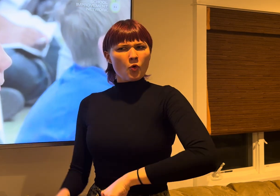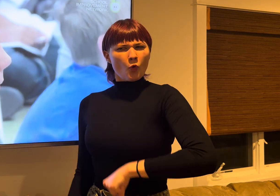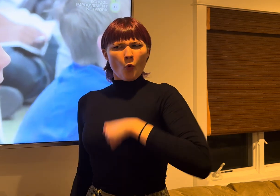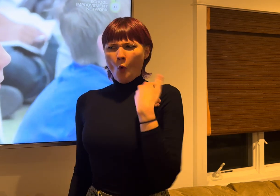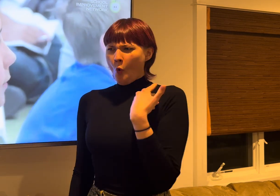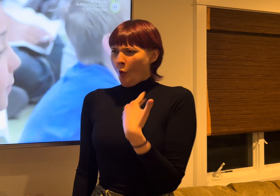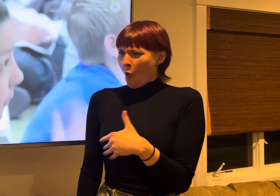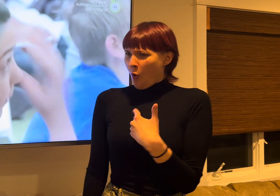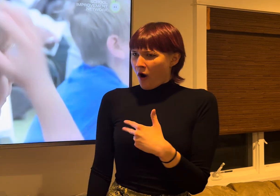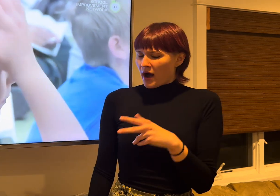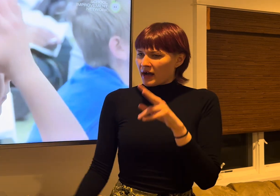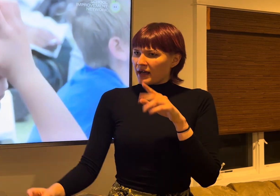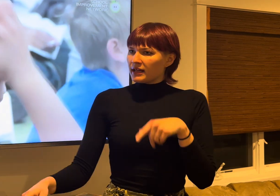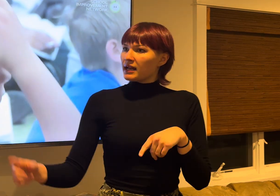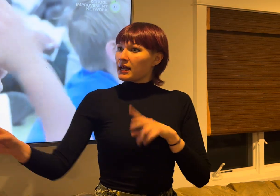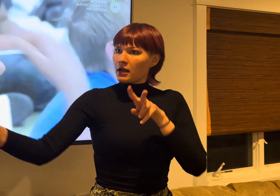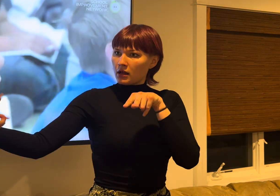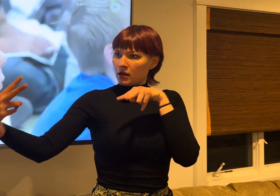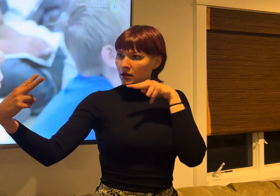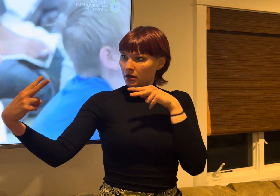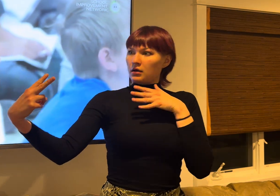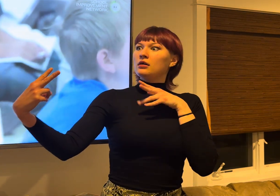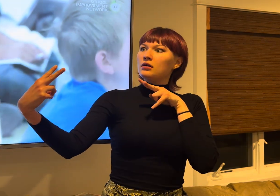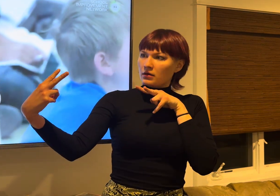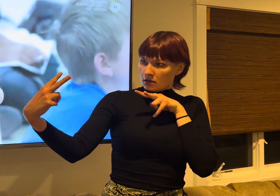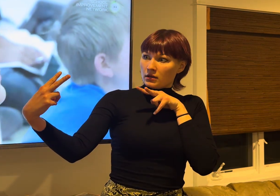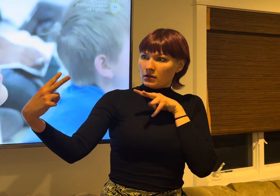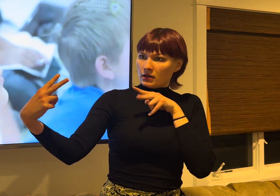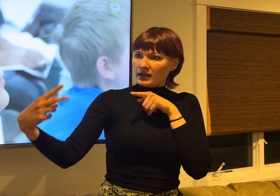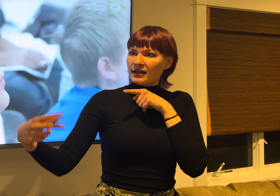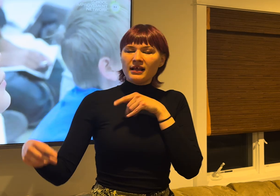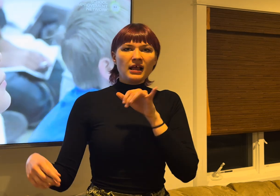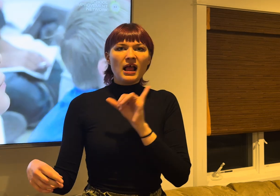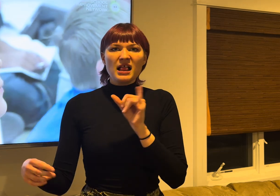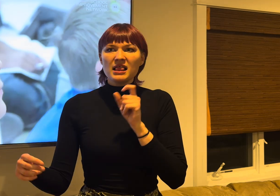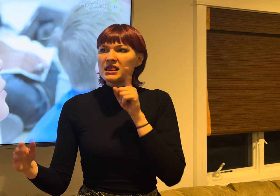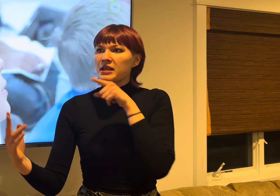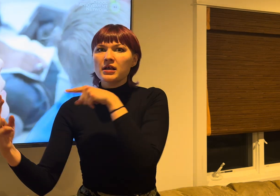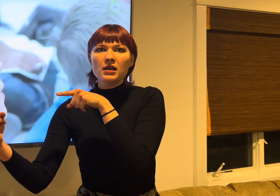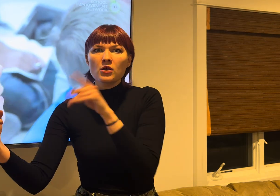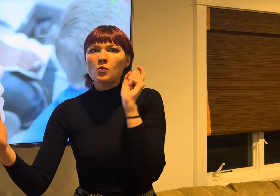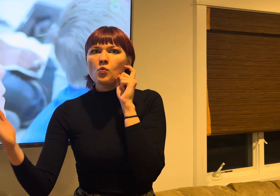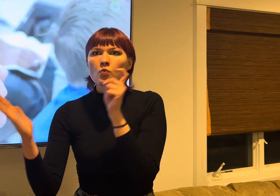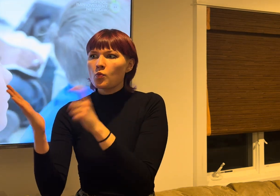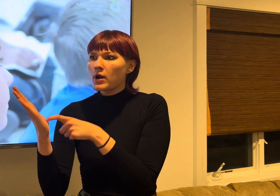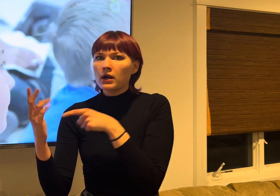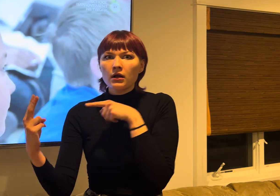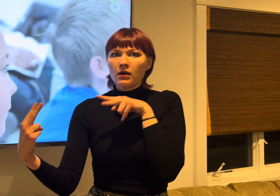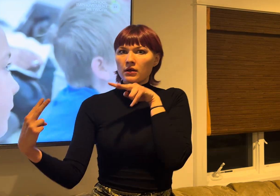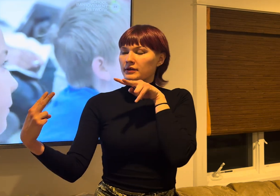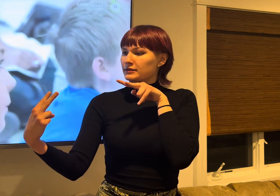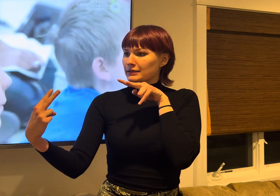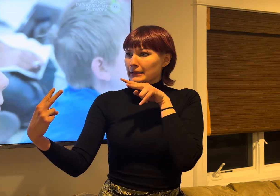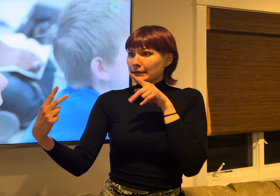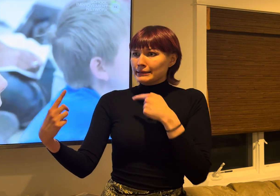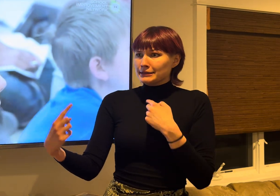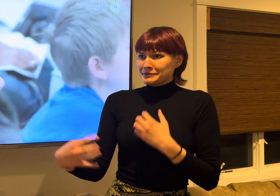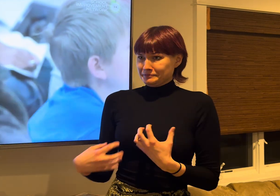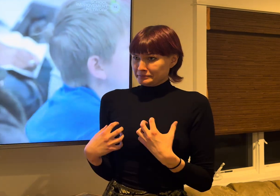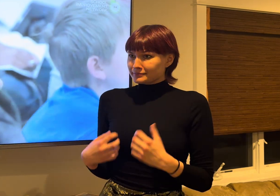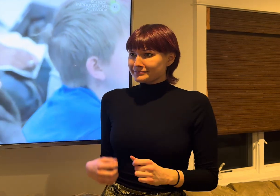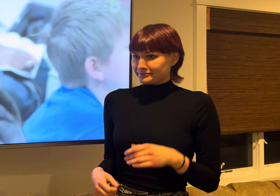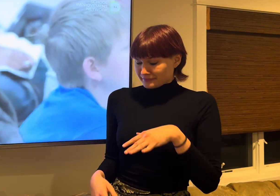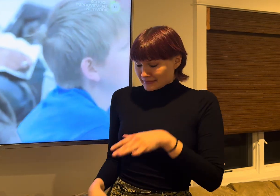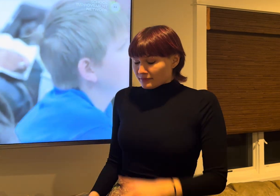stared straight into Matt's, as if one commander had recognized another. It took all of Matt's courage to speak.